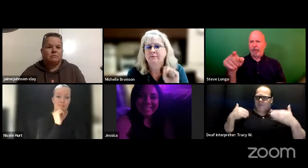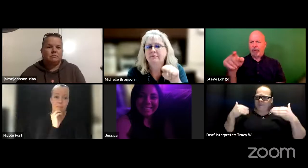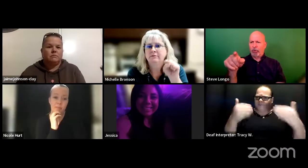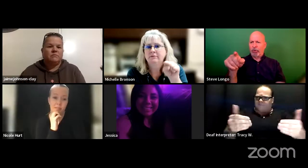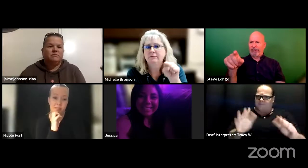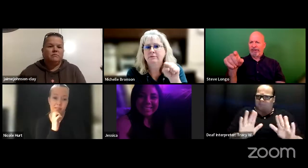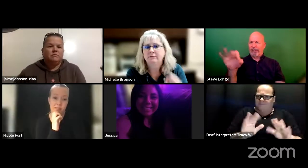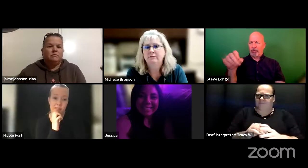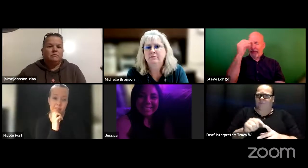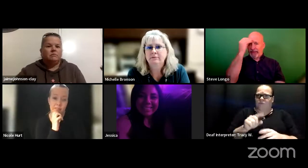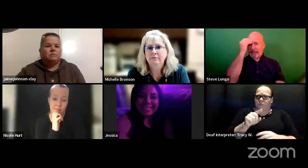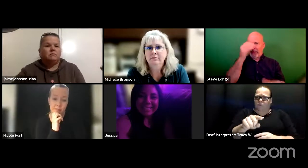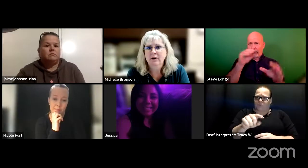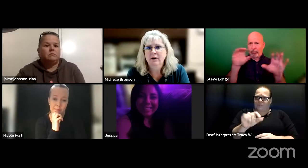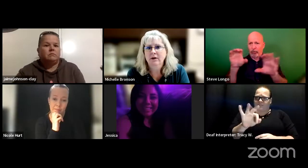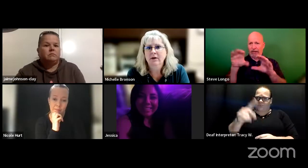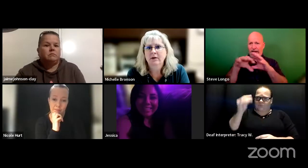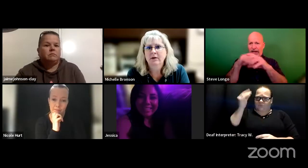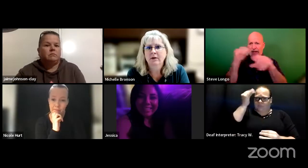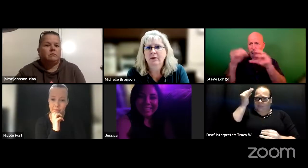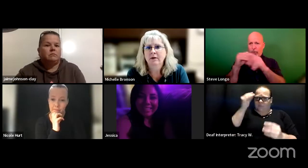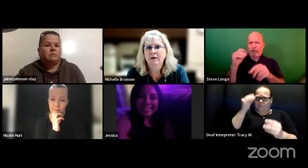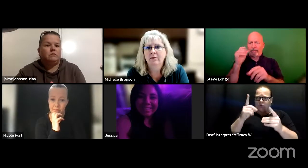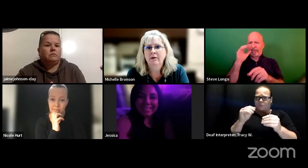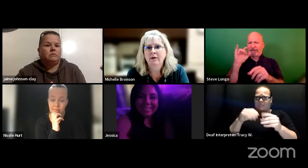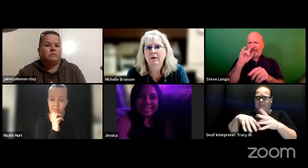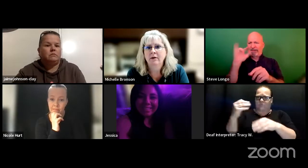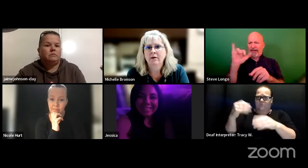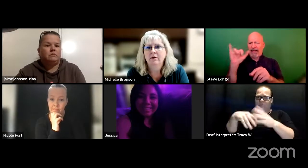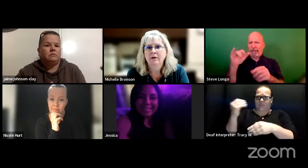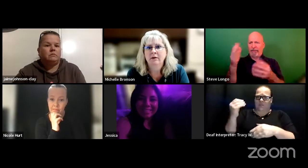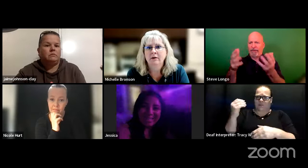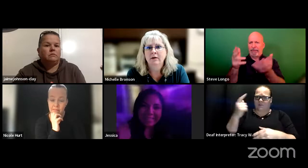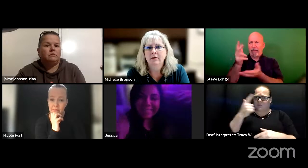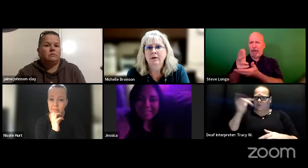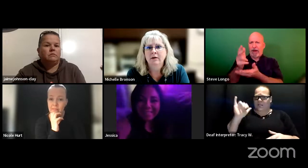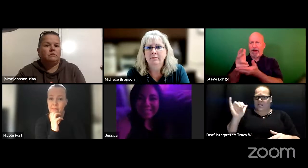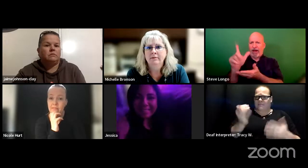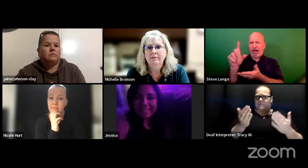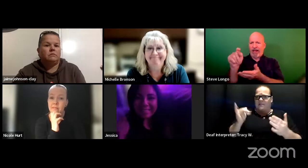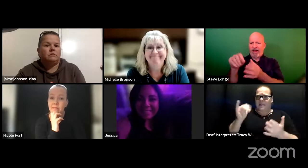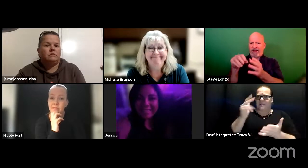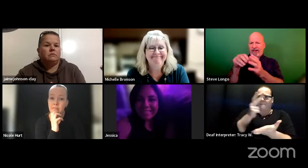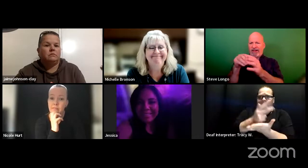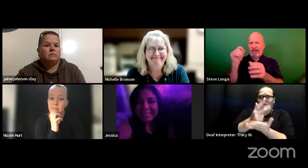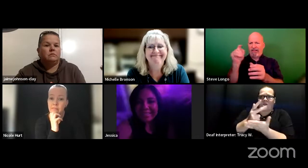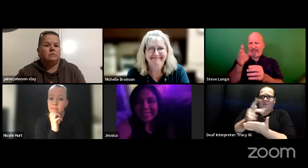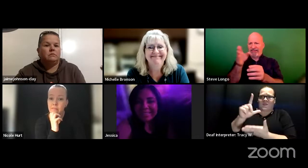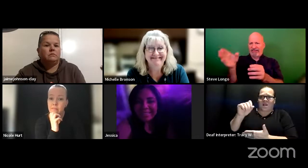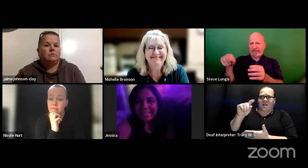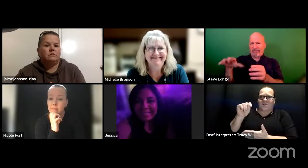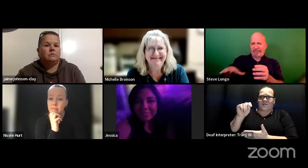And this is Steve Longo. One quick question, Michelle. Has there been any thought to